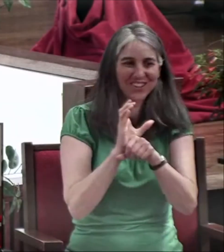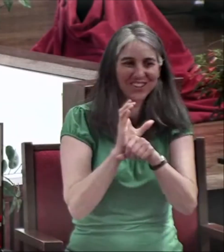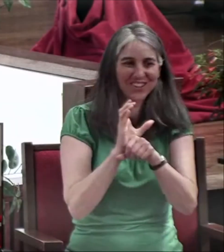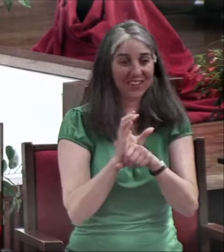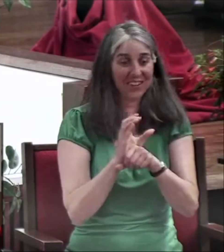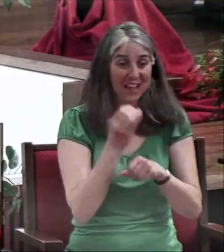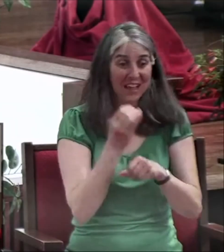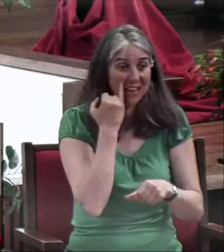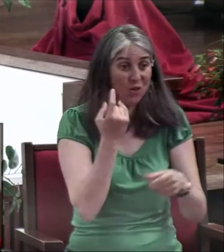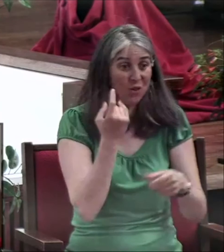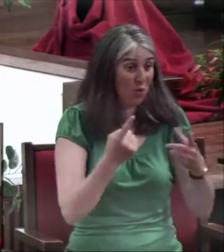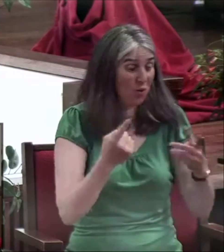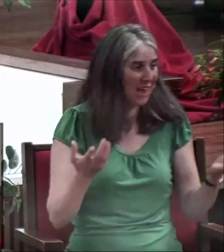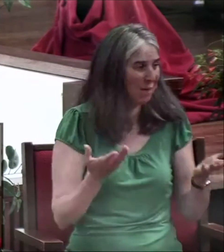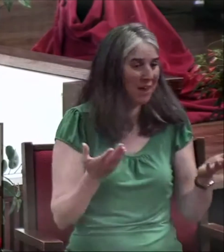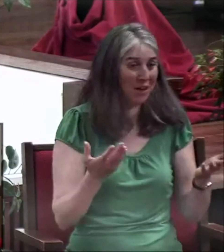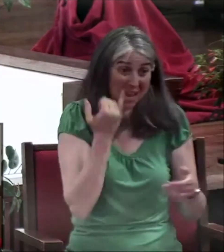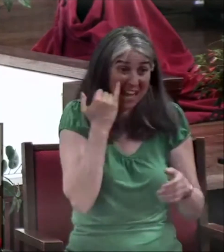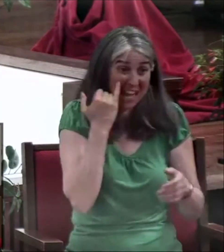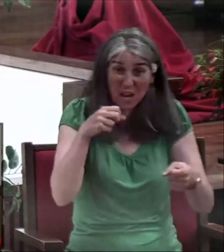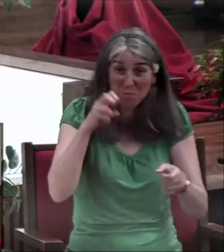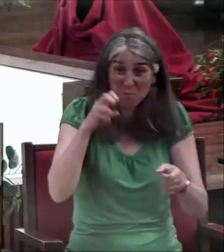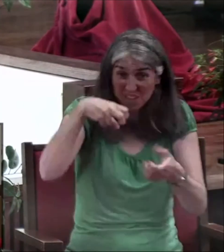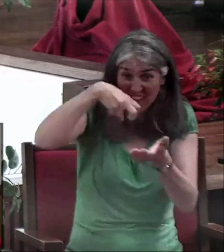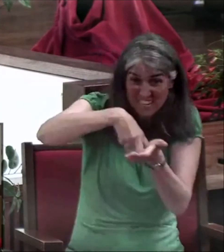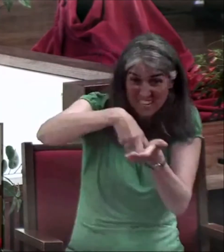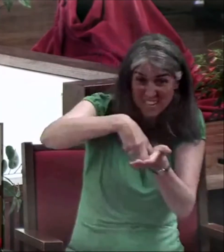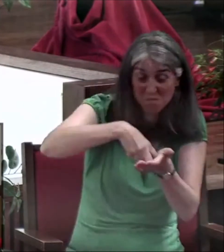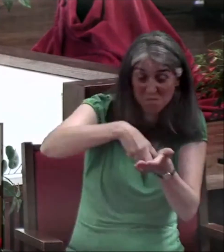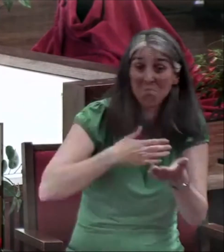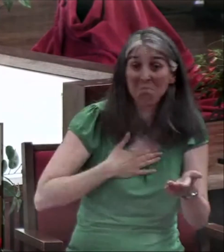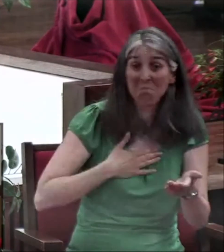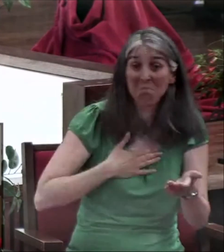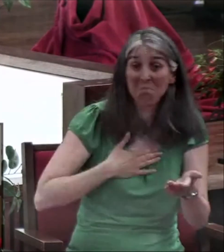For those who can kneel, please kneel for the prayer this morning.